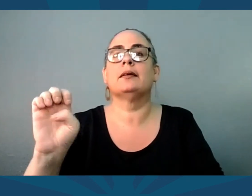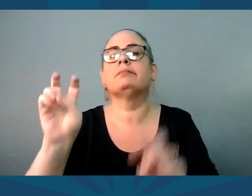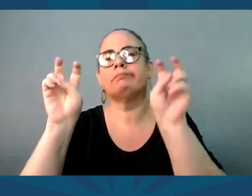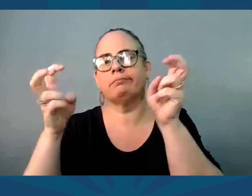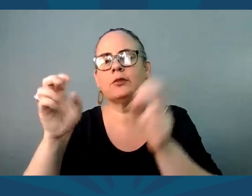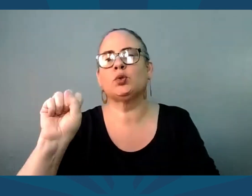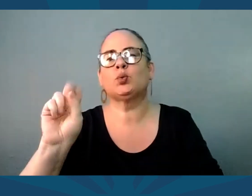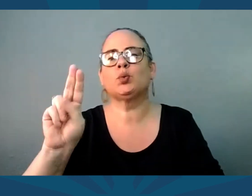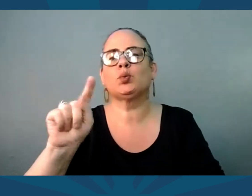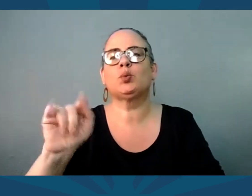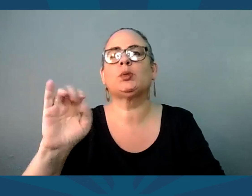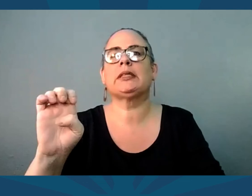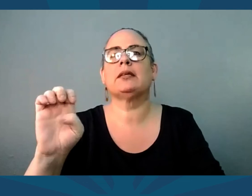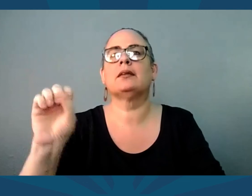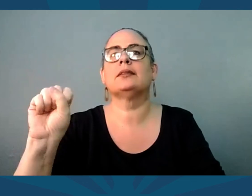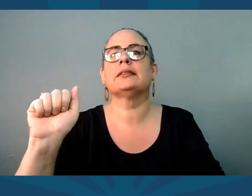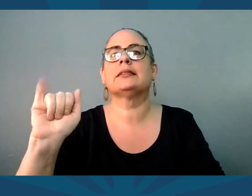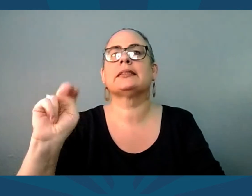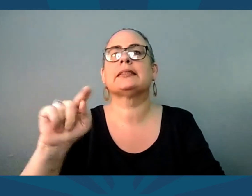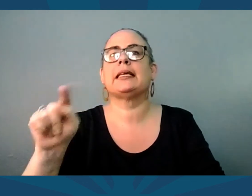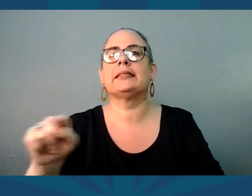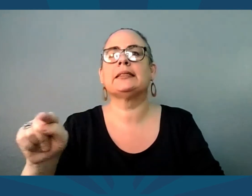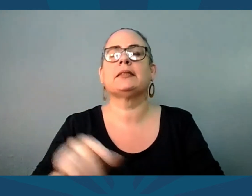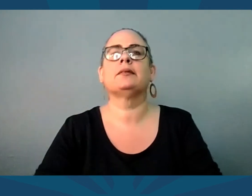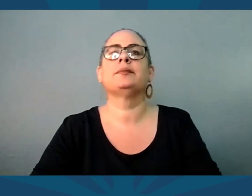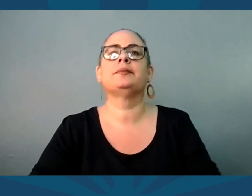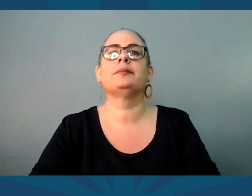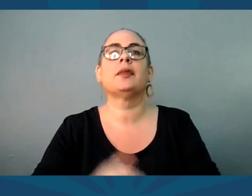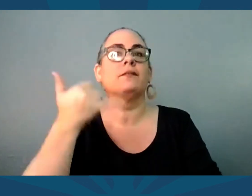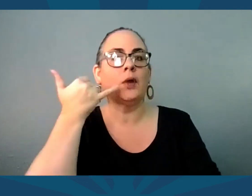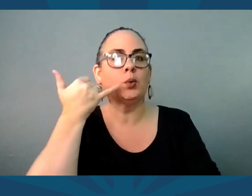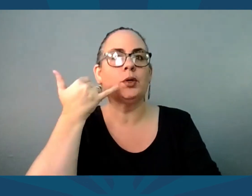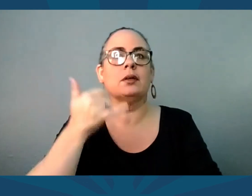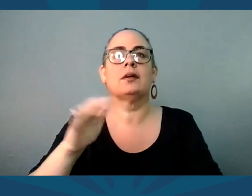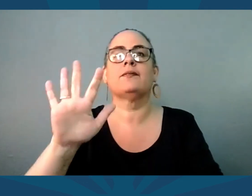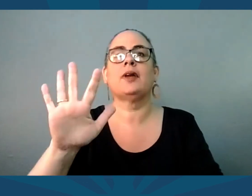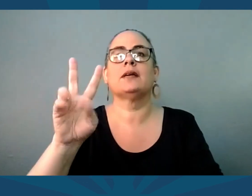Suzanne, Susie, Sains,